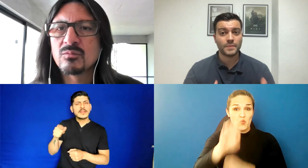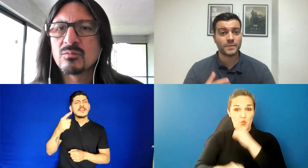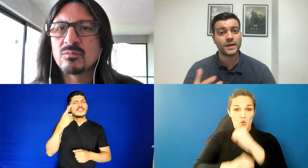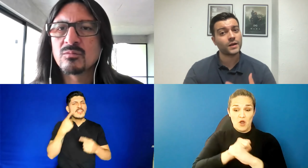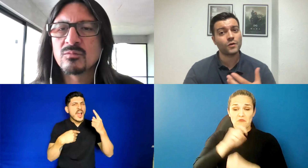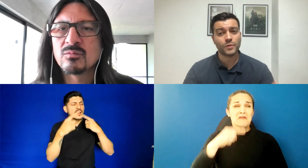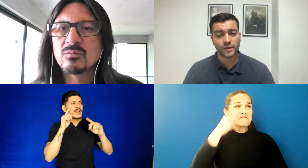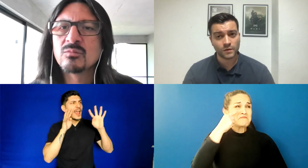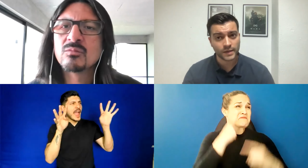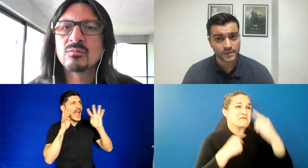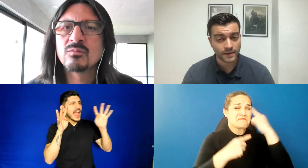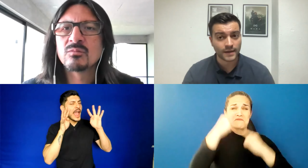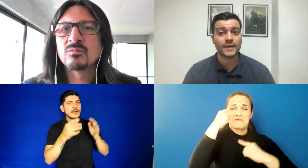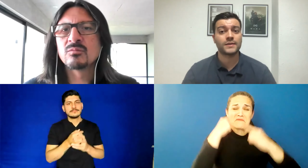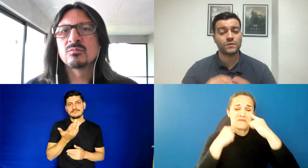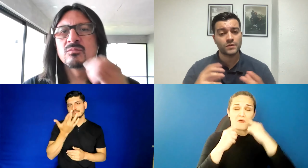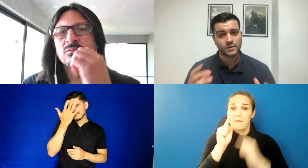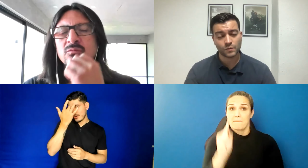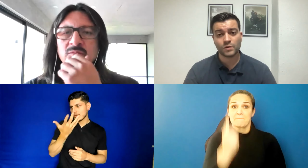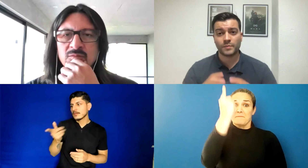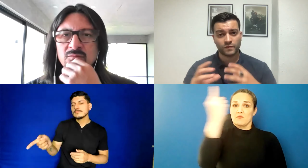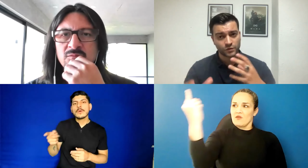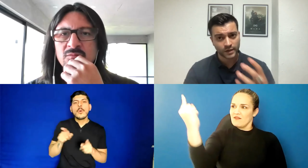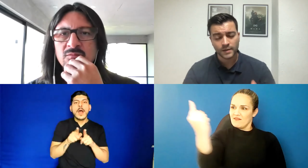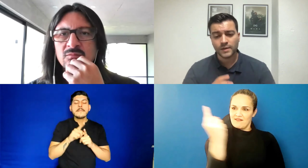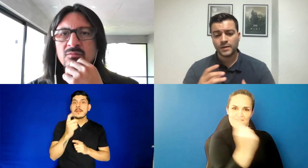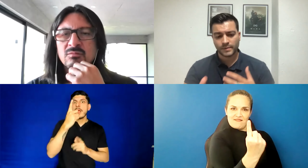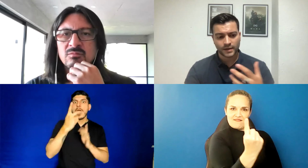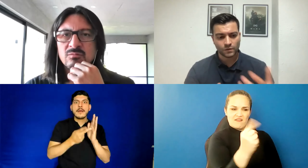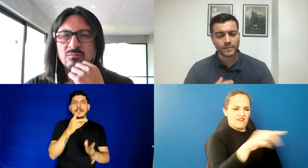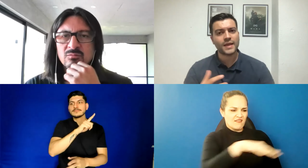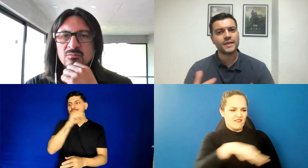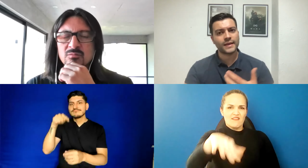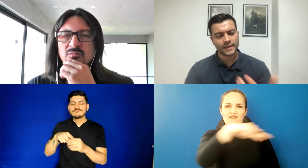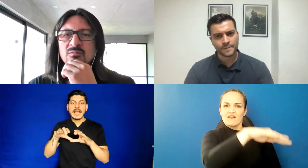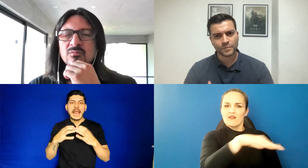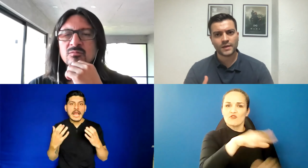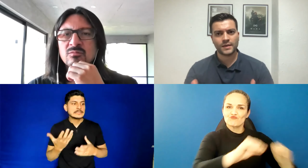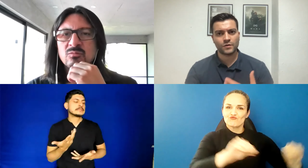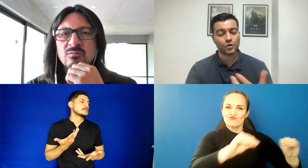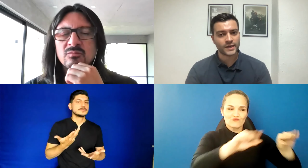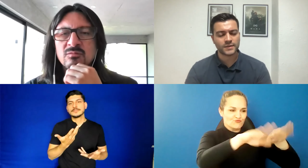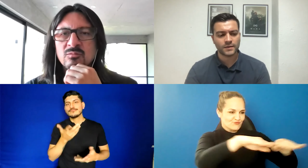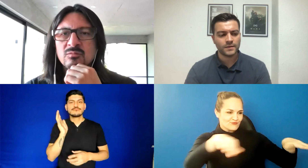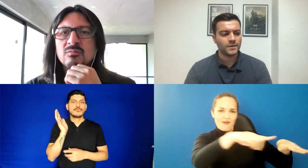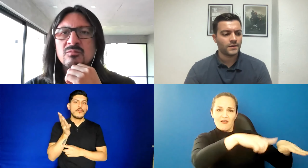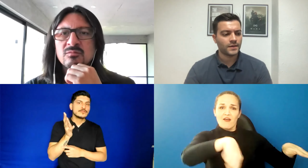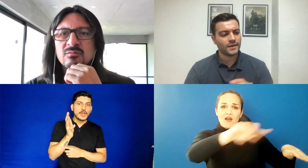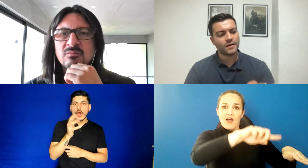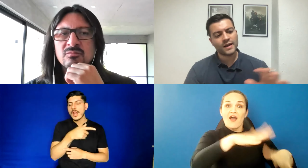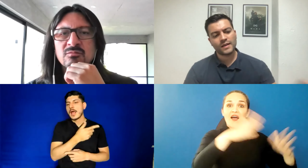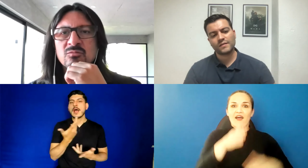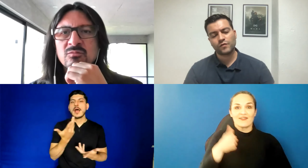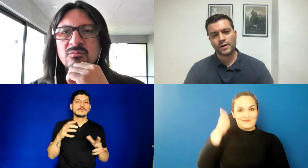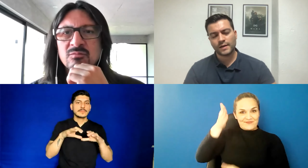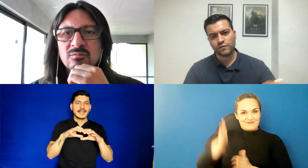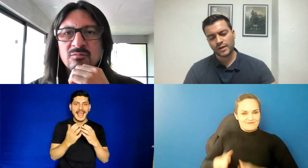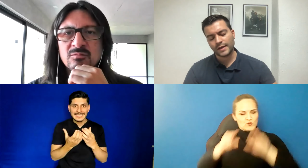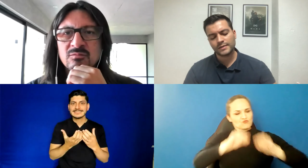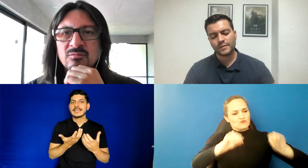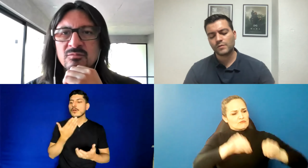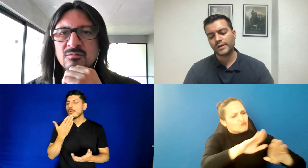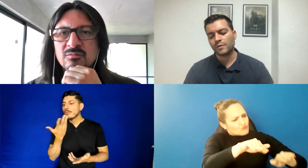girl could not stop crying because that was the first time that she'd been incorporated into a classroom. And so the